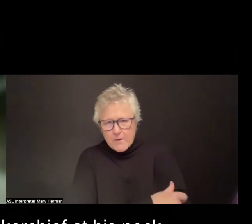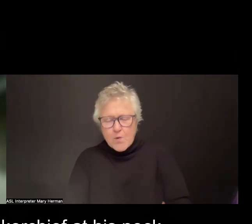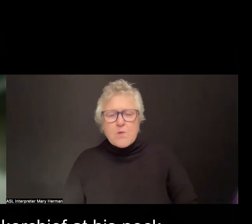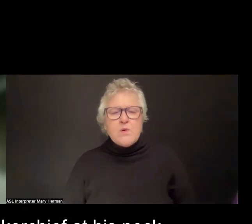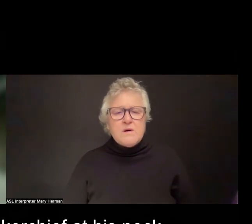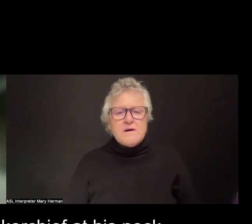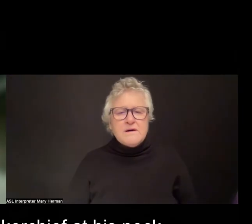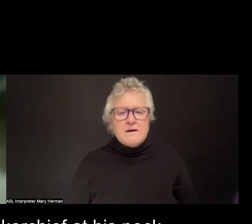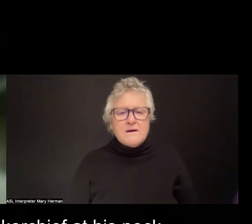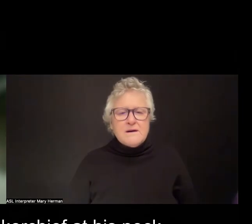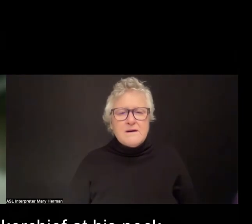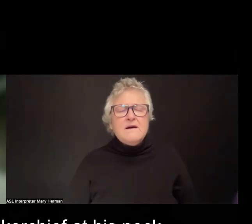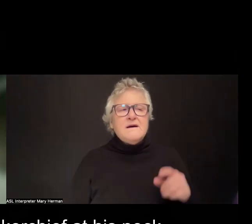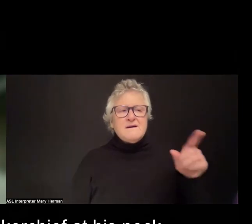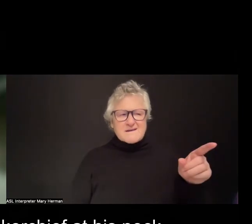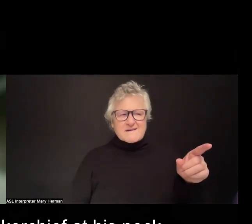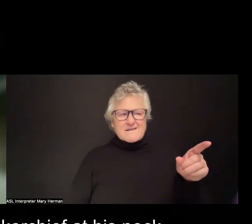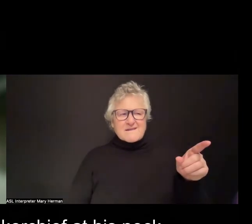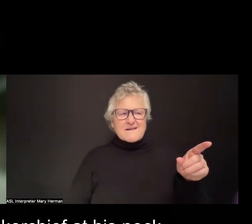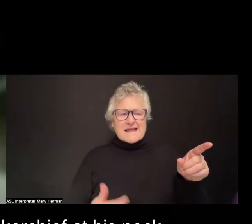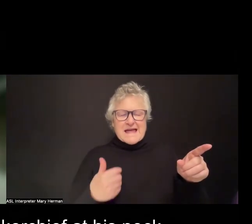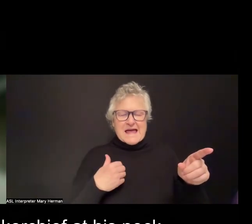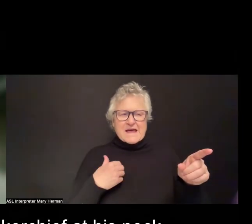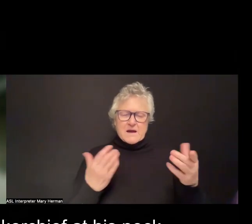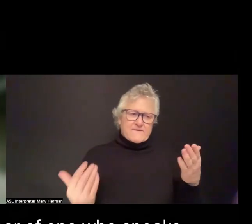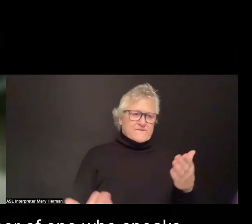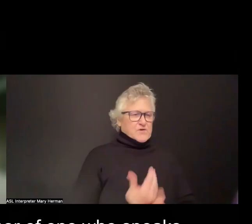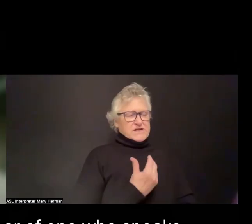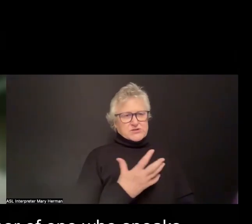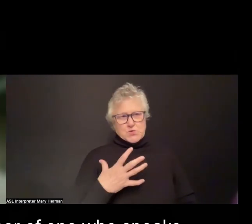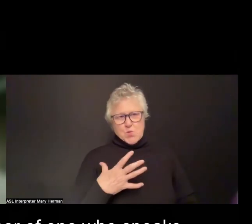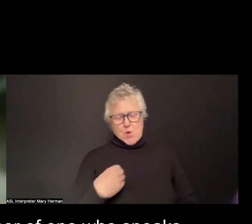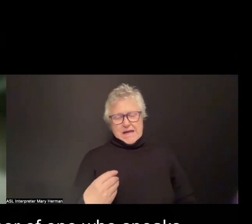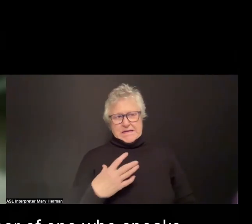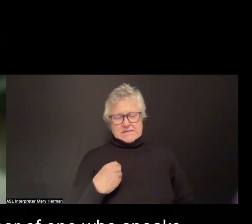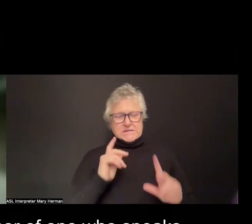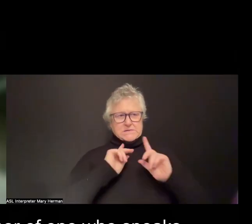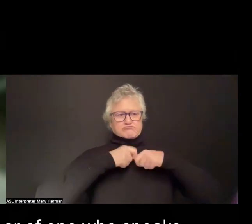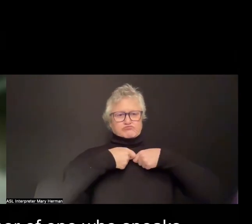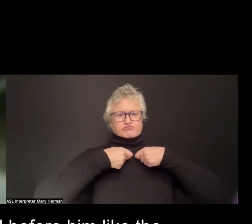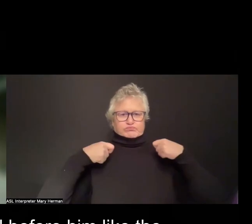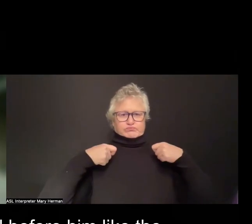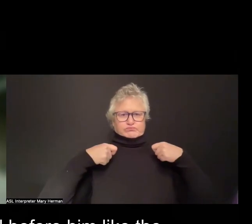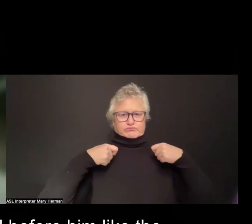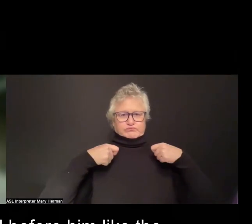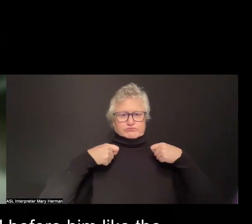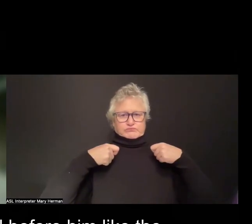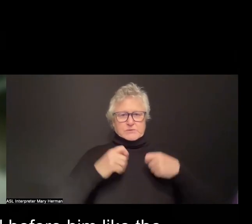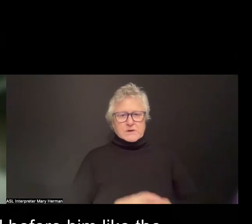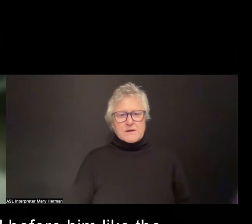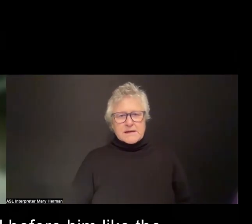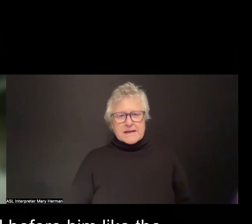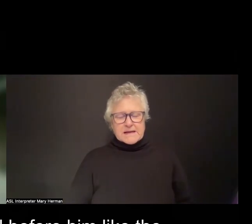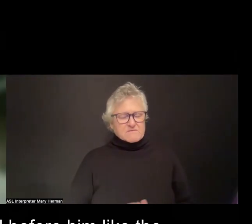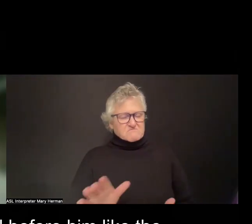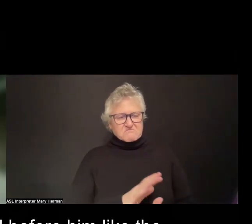with a fresh white kerchief at his neck and a plain black hat, his lips pressed together in the manner of one who speaks for the Lord. The